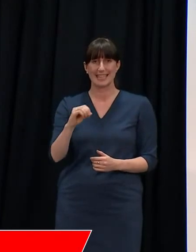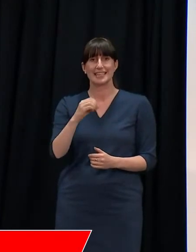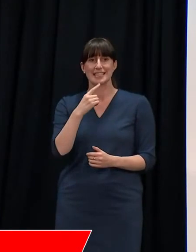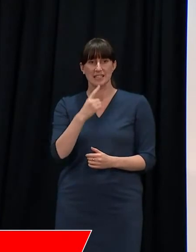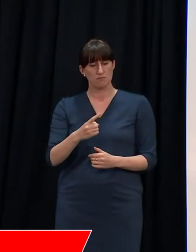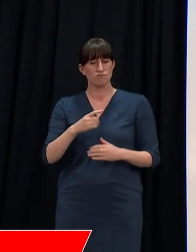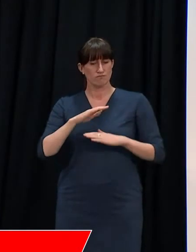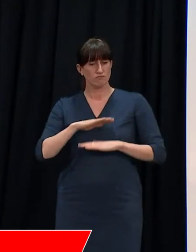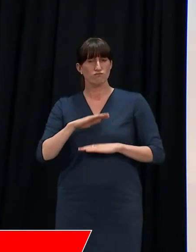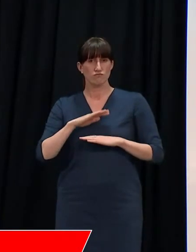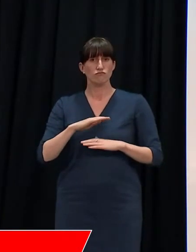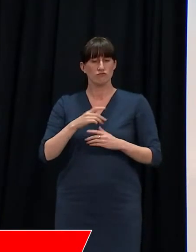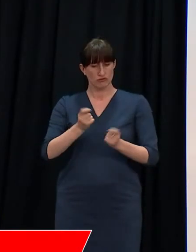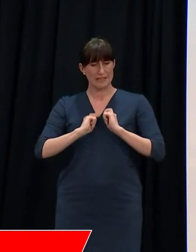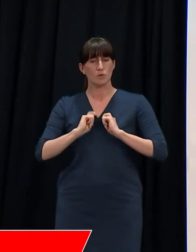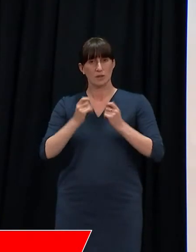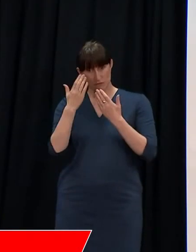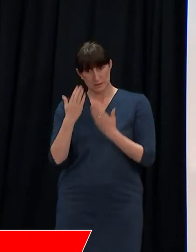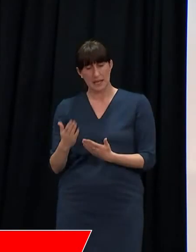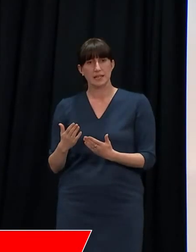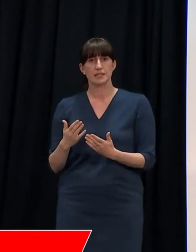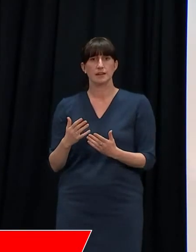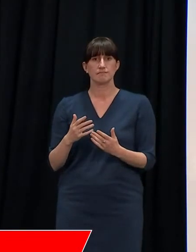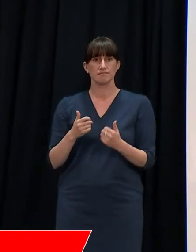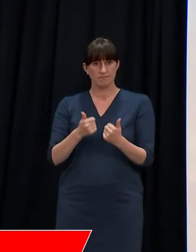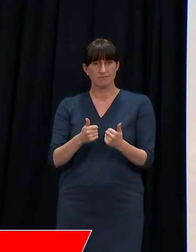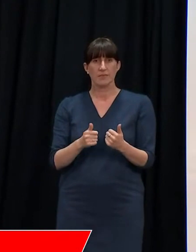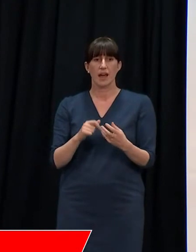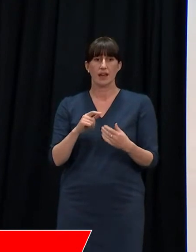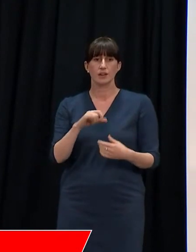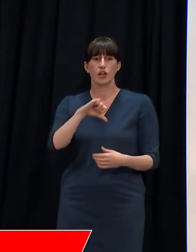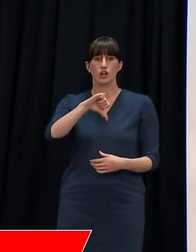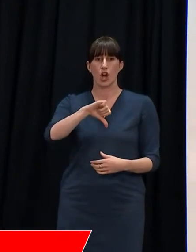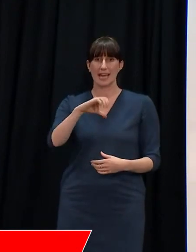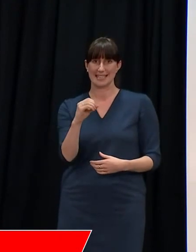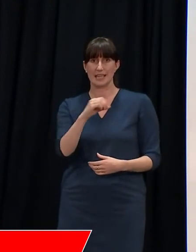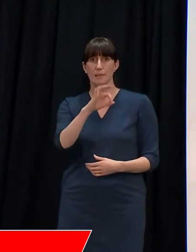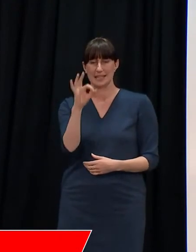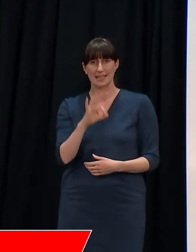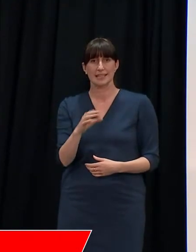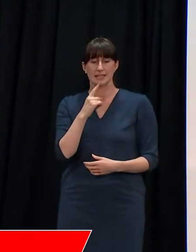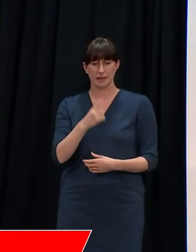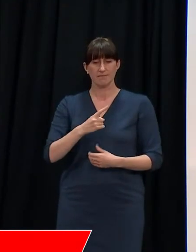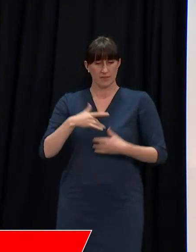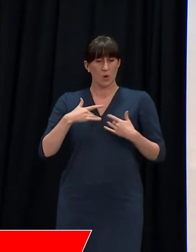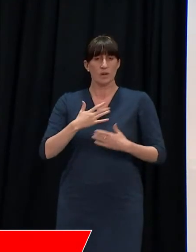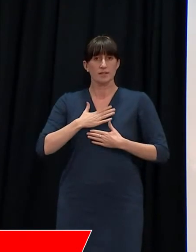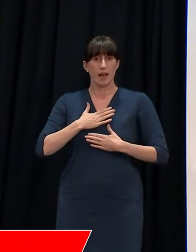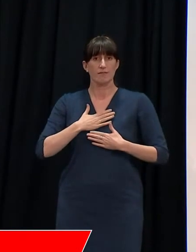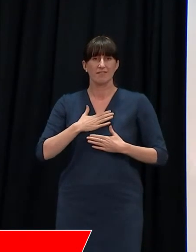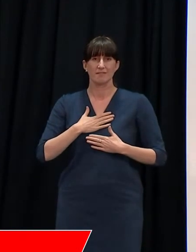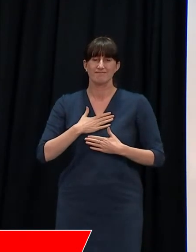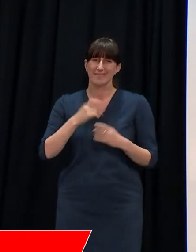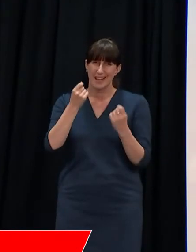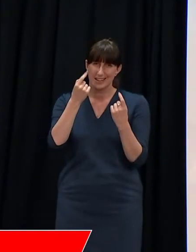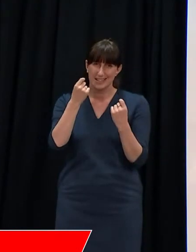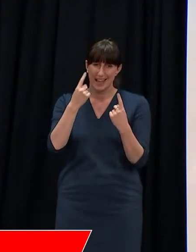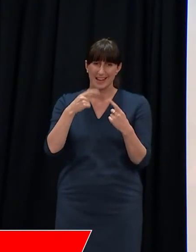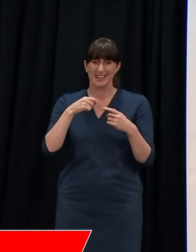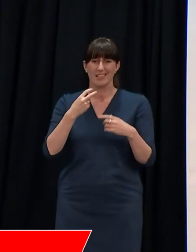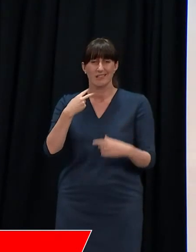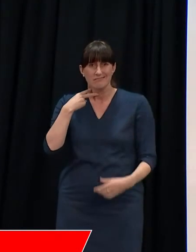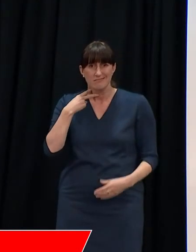said that they felt safe. I acknowledge that for some people it can be difficult to spend 14 days in a room with limited outdoor